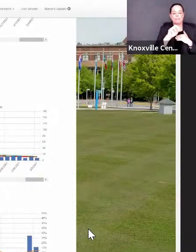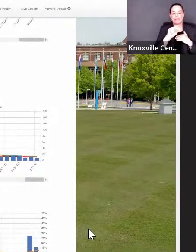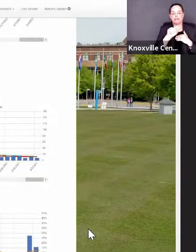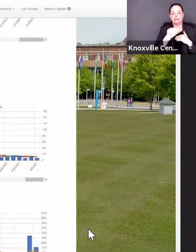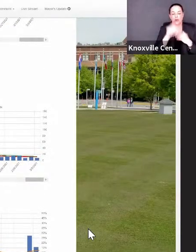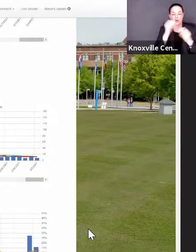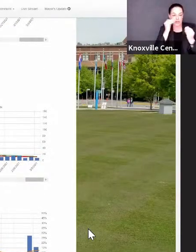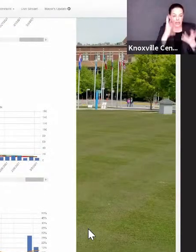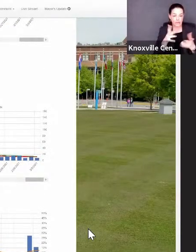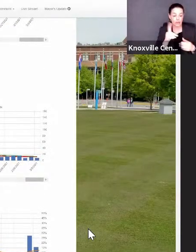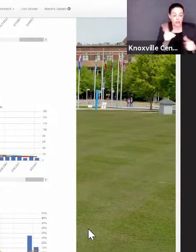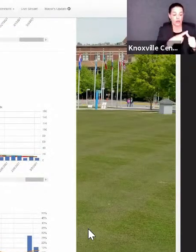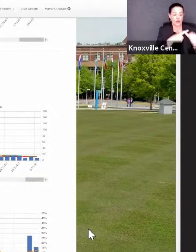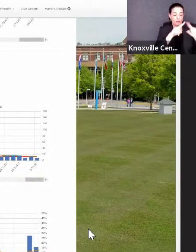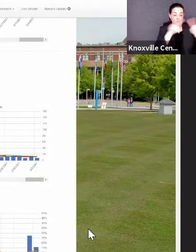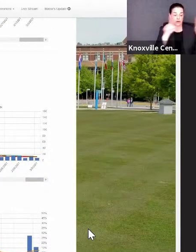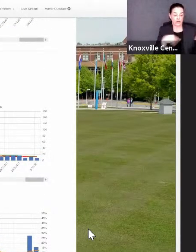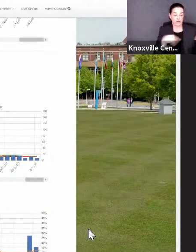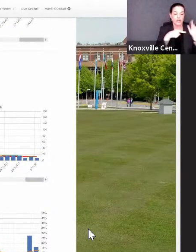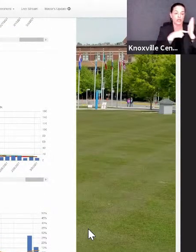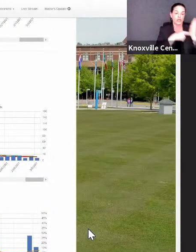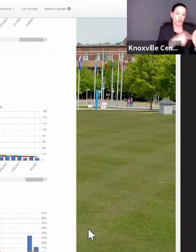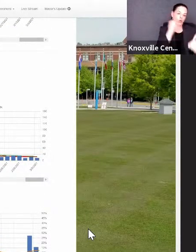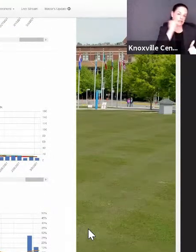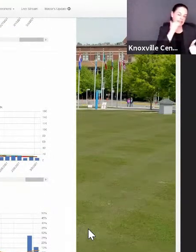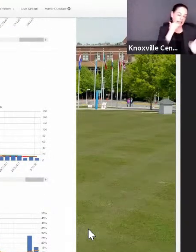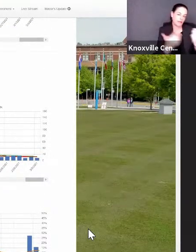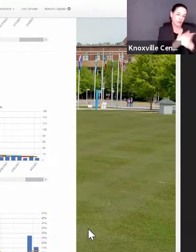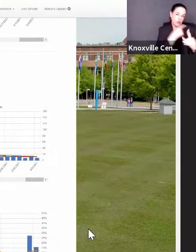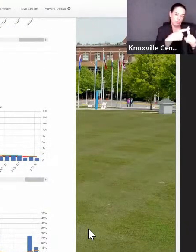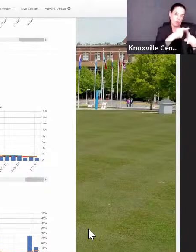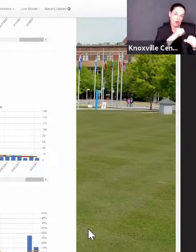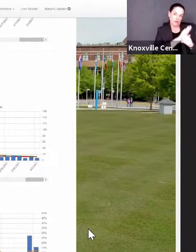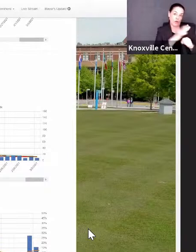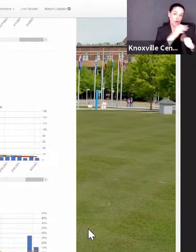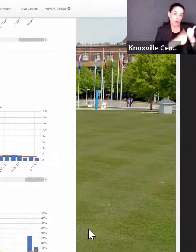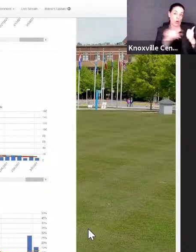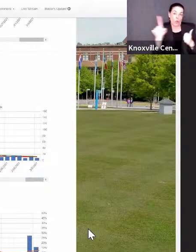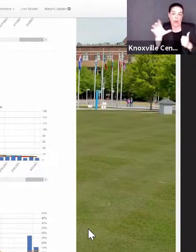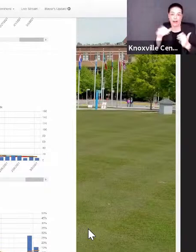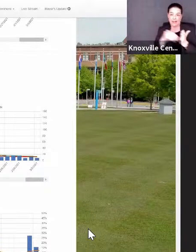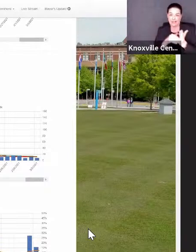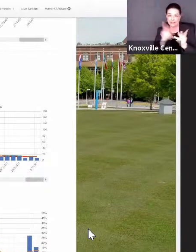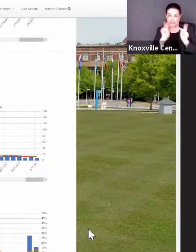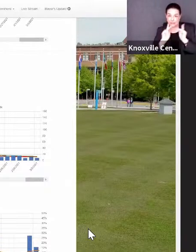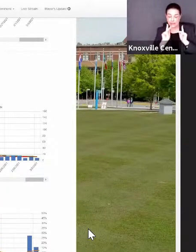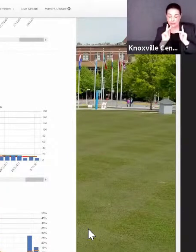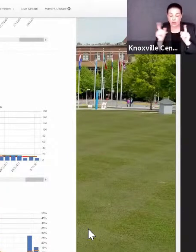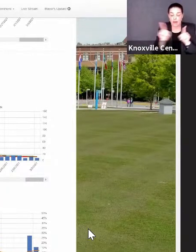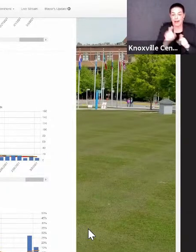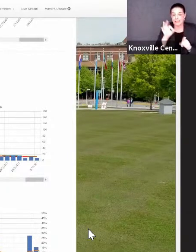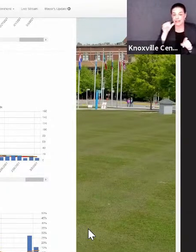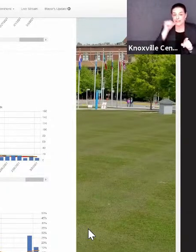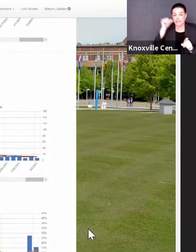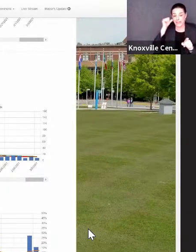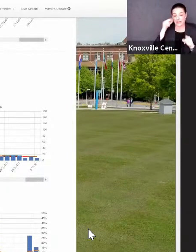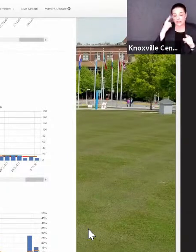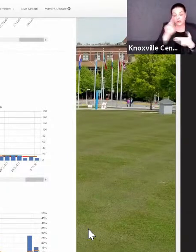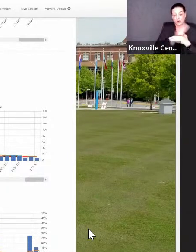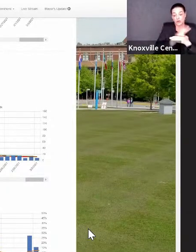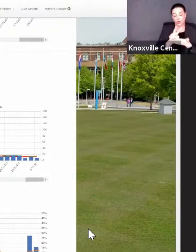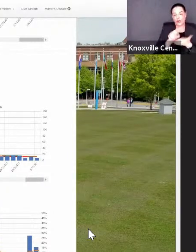chart shows new daily COVID cases per 100,000 population. As of yesterday, our 14-day trend line showed 13 new cases